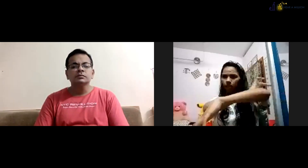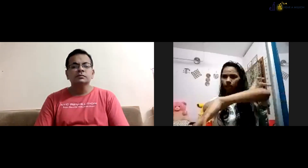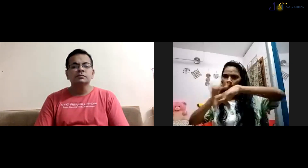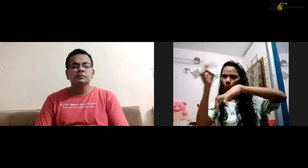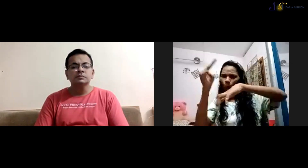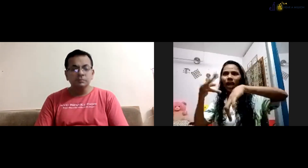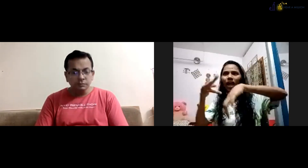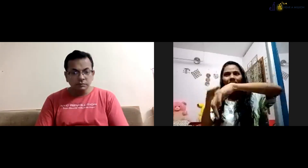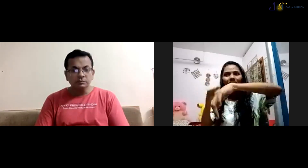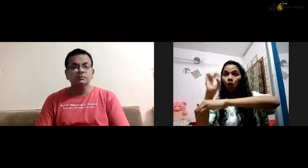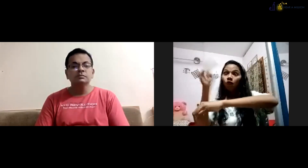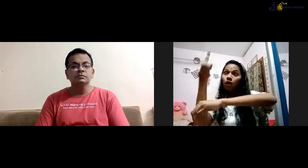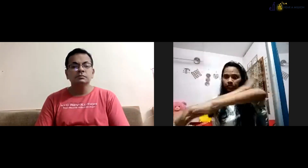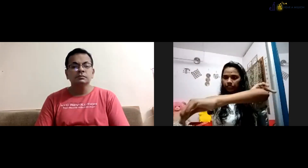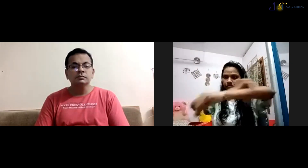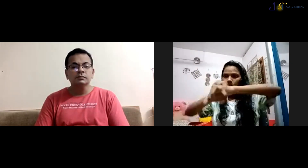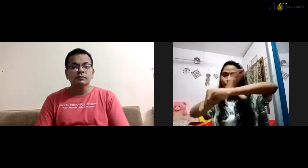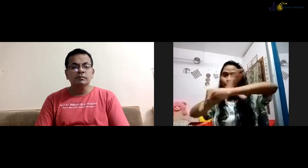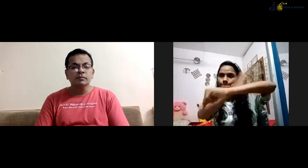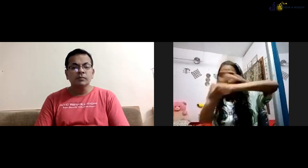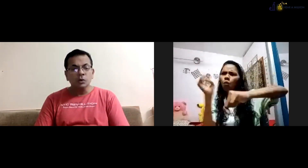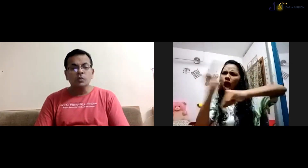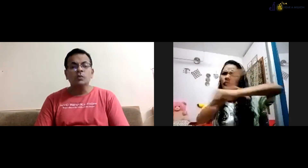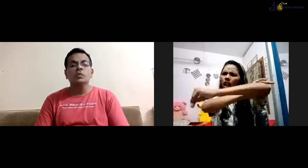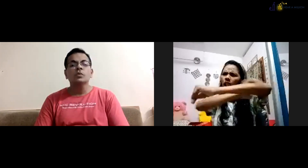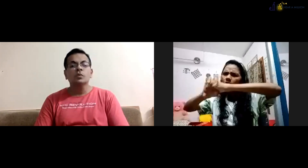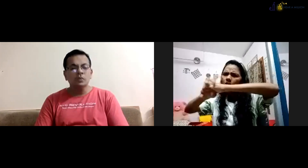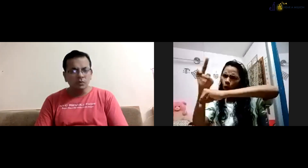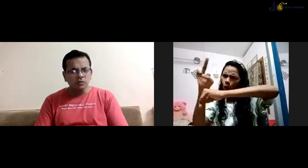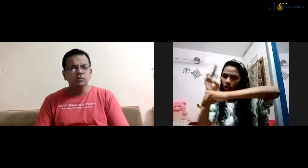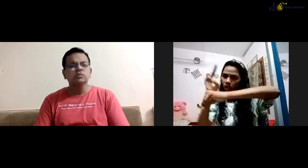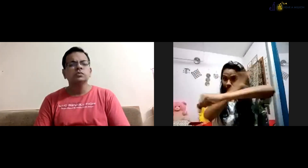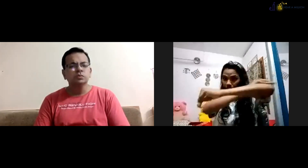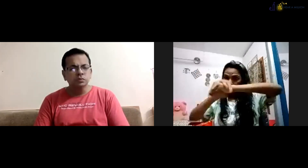and I don't know how to do the things.